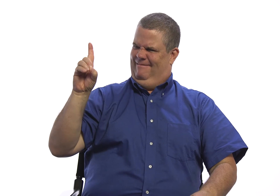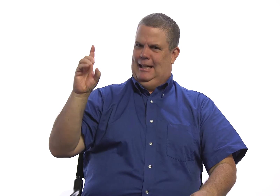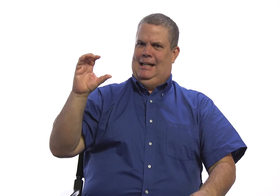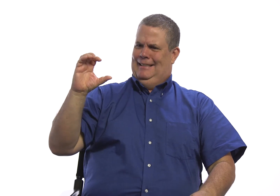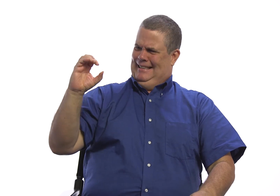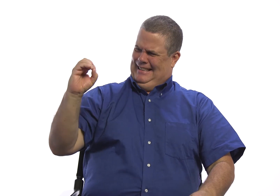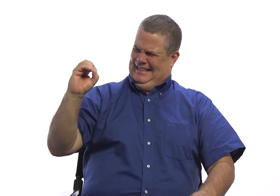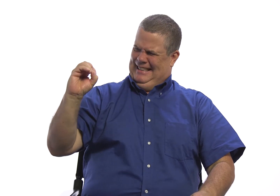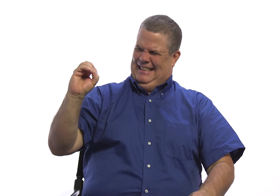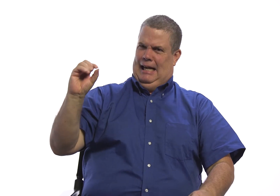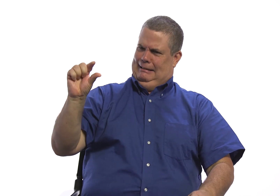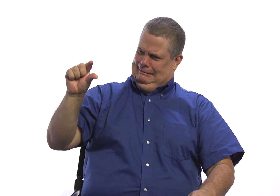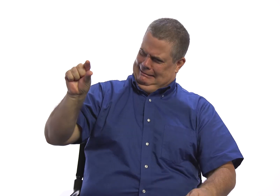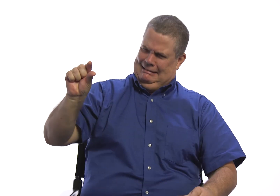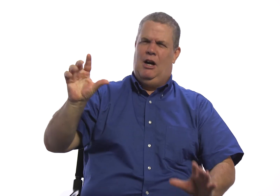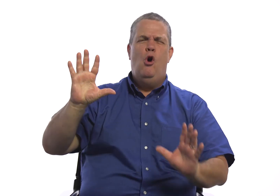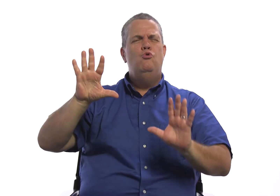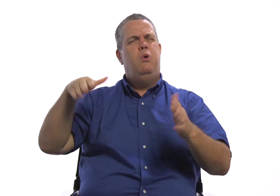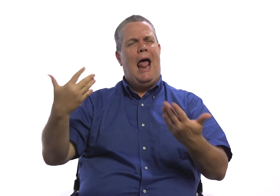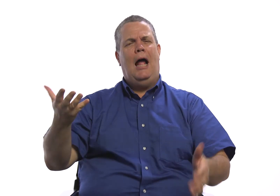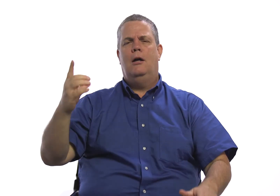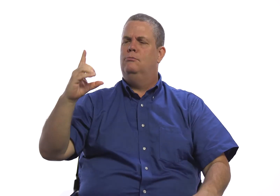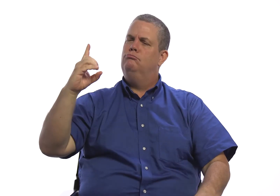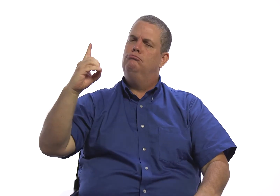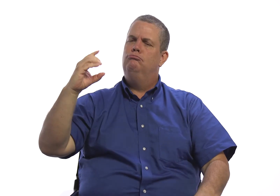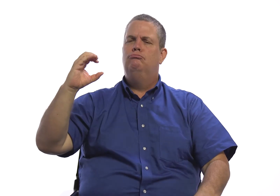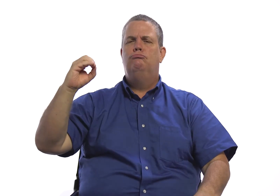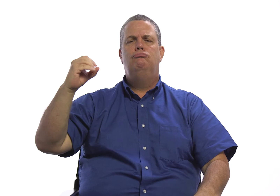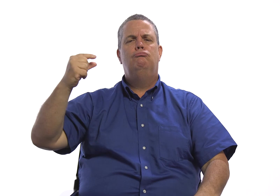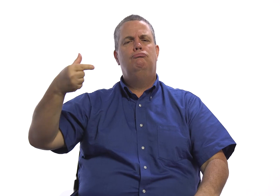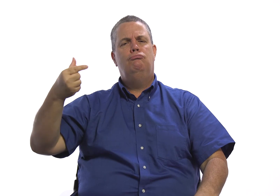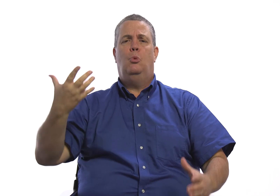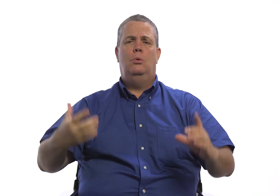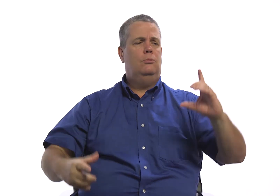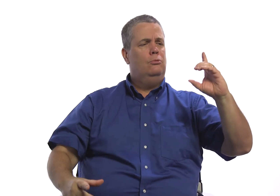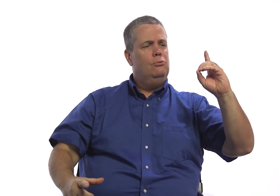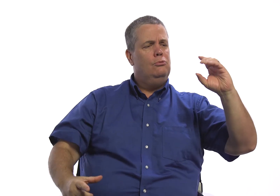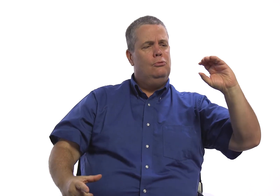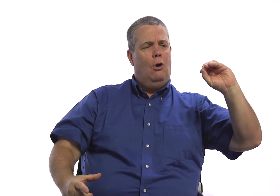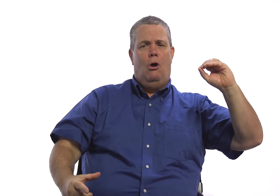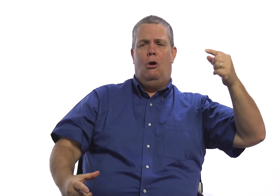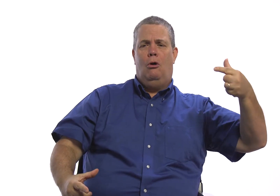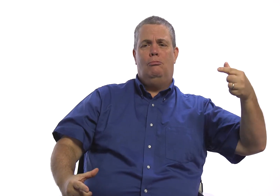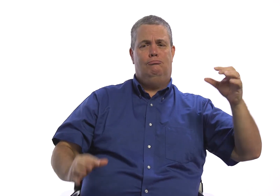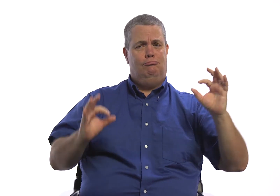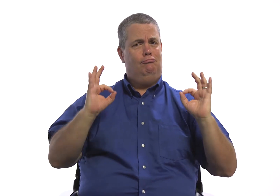be tense or nervous, but relax and have a natural way of spelling, slightly moving your